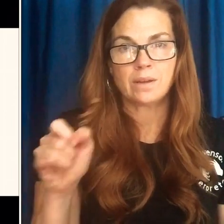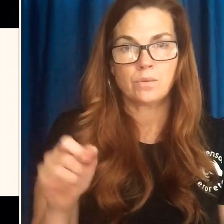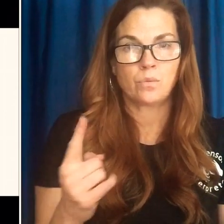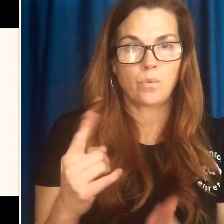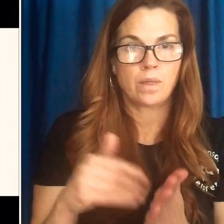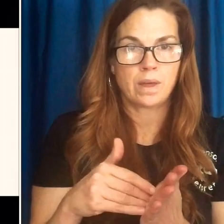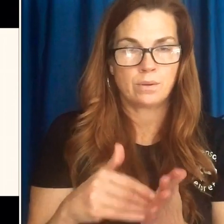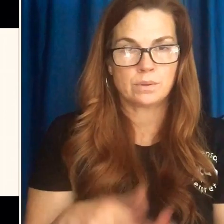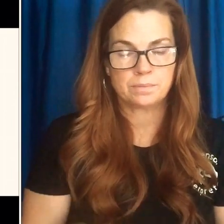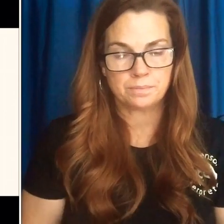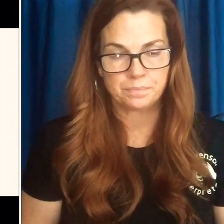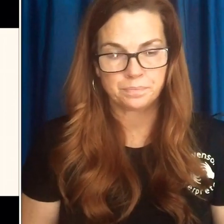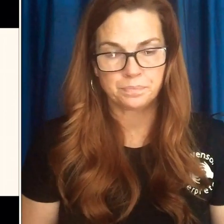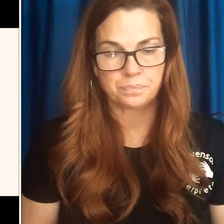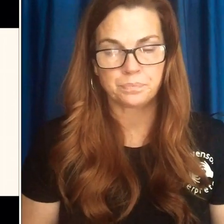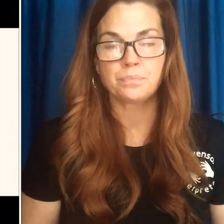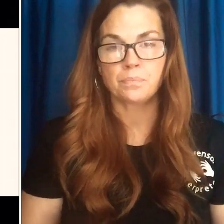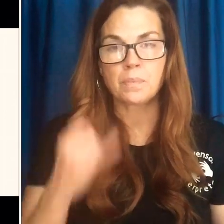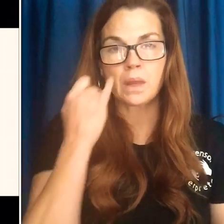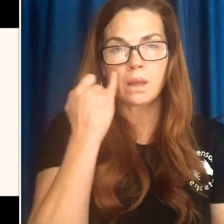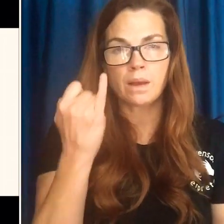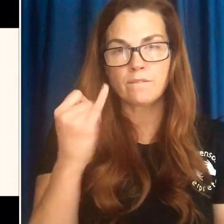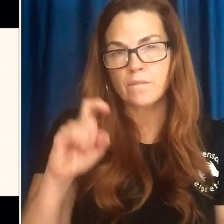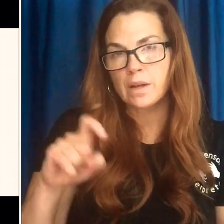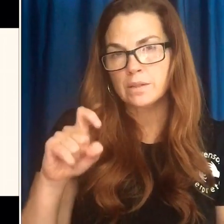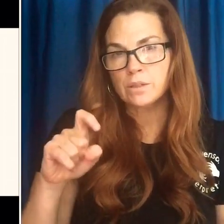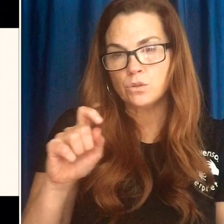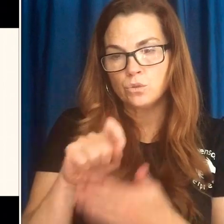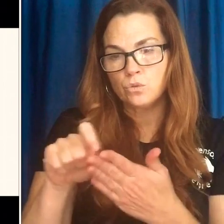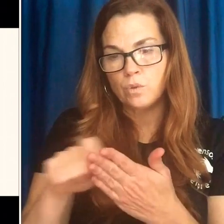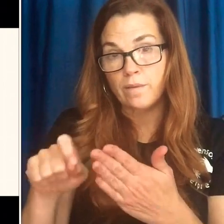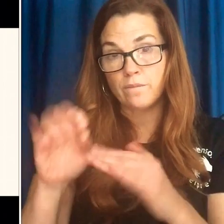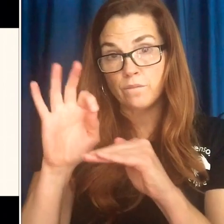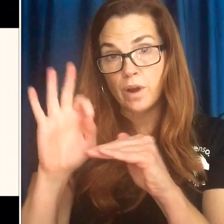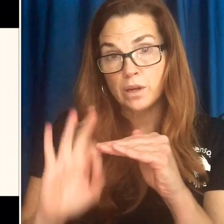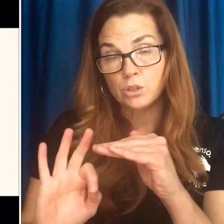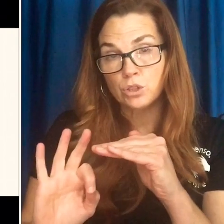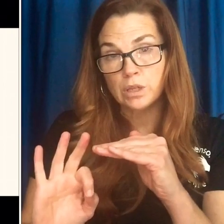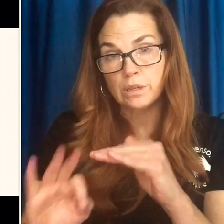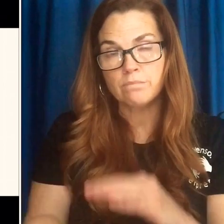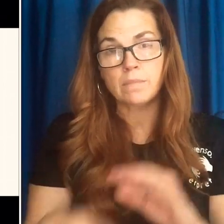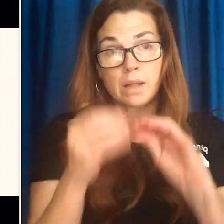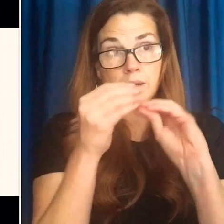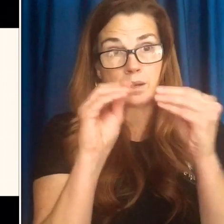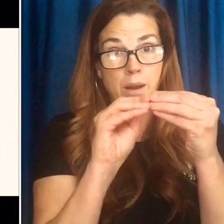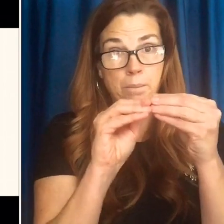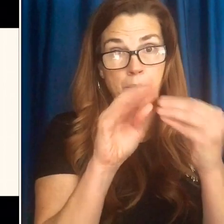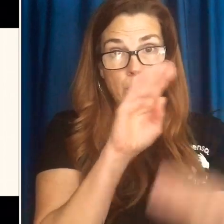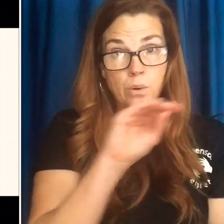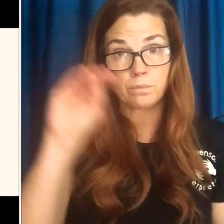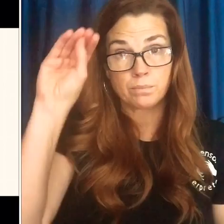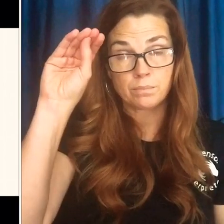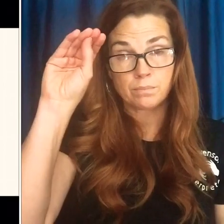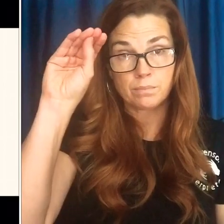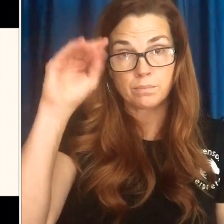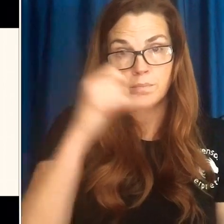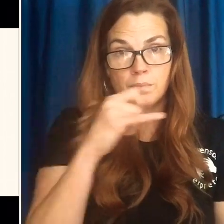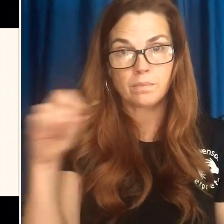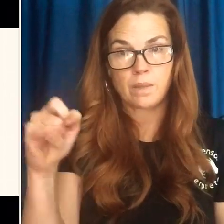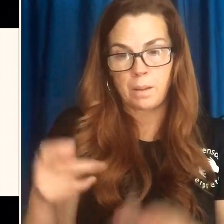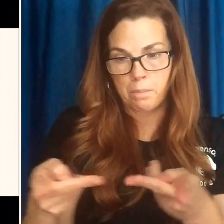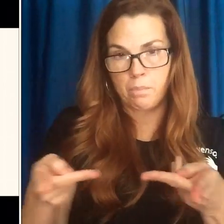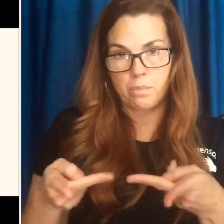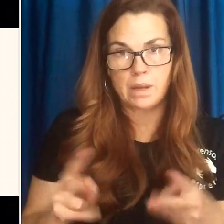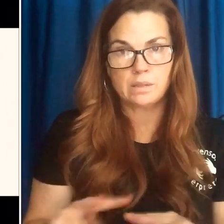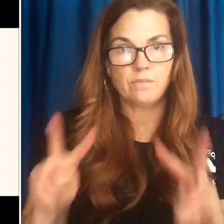value, 6, and I write it over the place value, 10. I take the numerical value, 24,